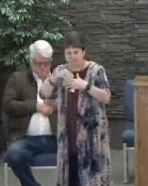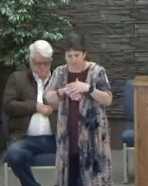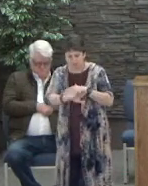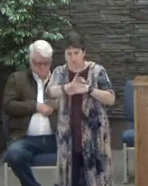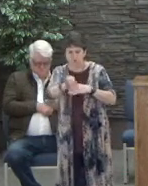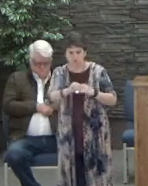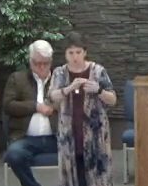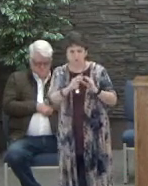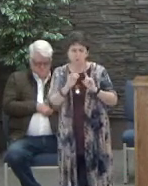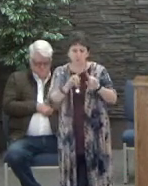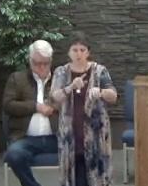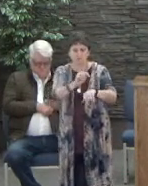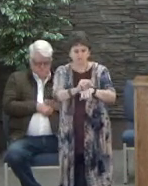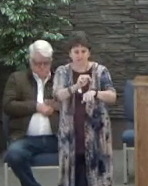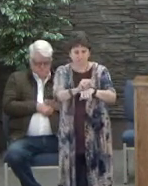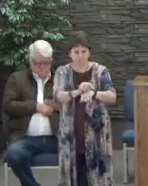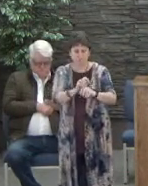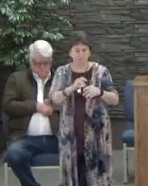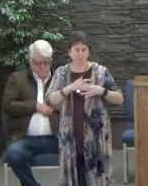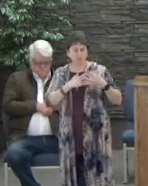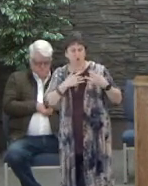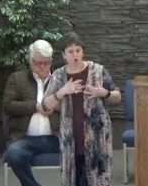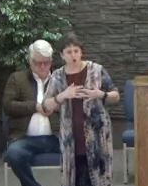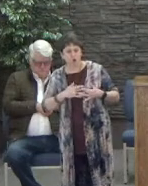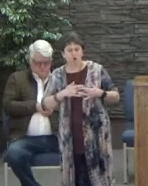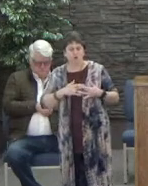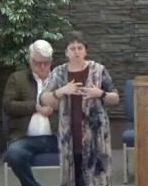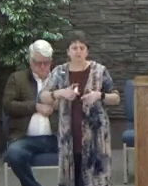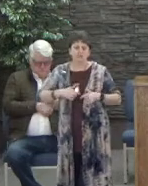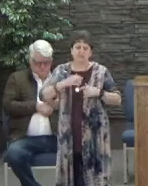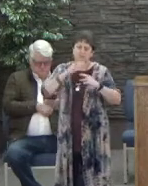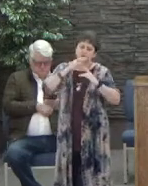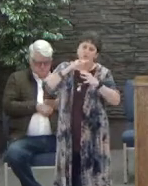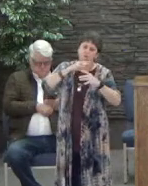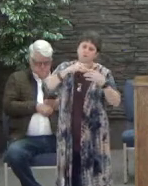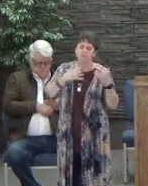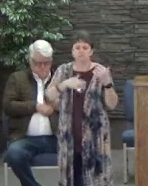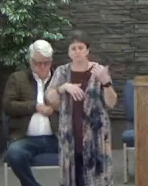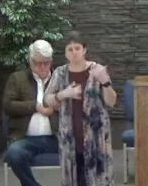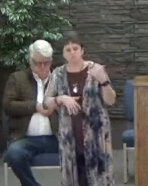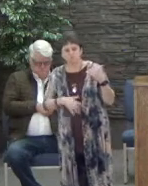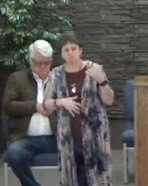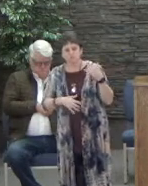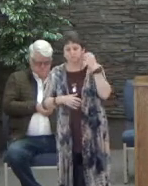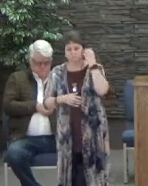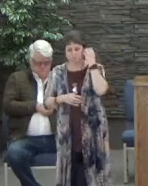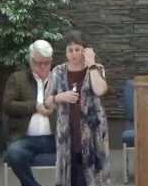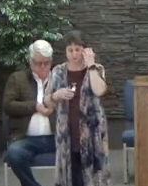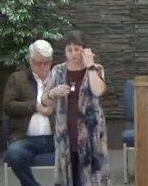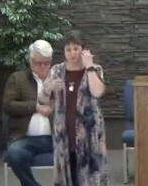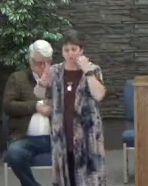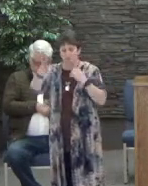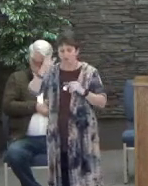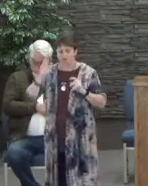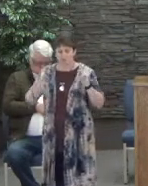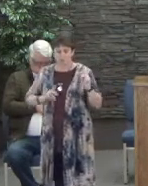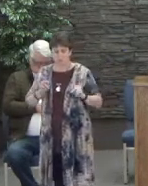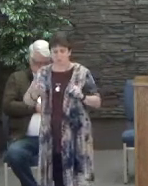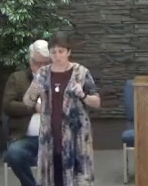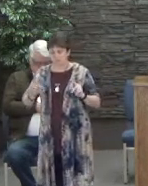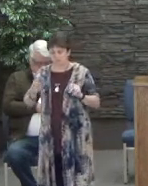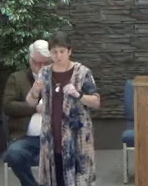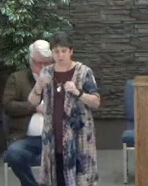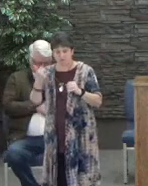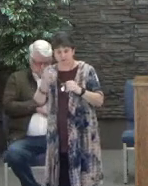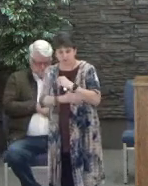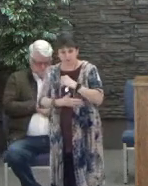went to the temple of the Lord with harps and lyres and trumpets. The fear of the Lord came on all the surrounding kingdoms when